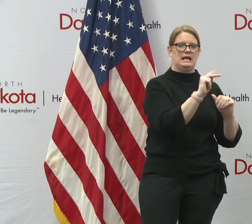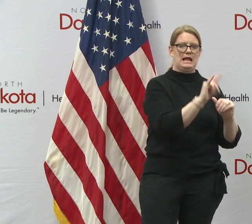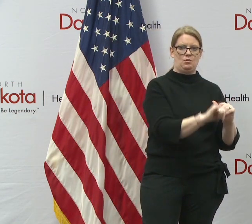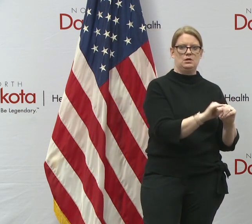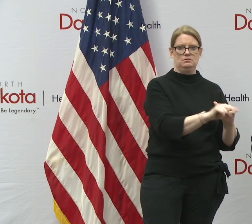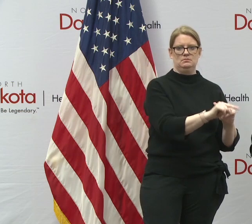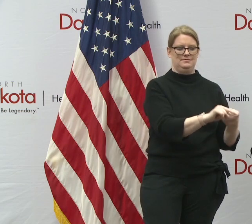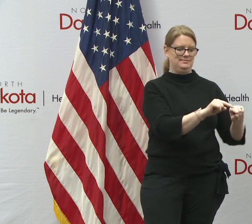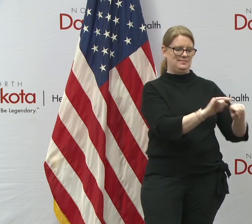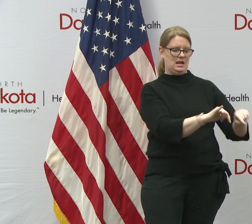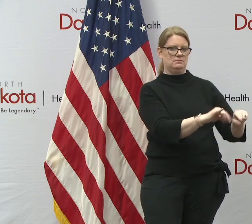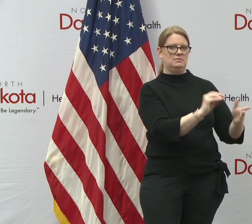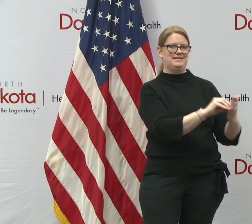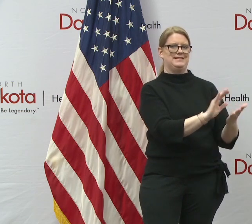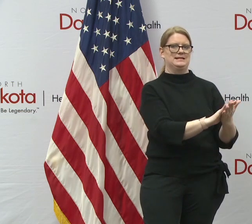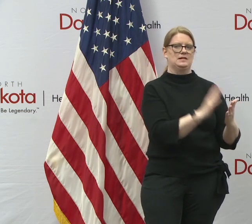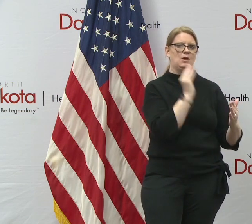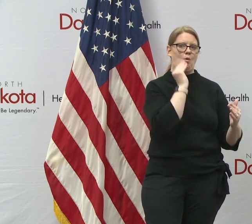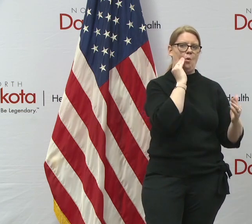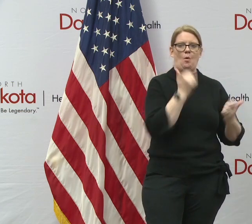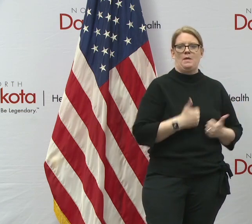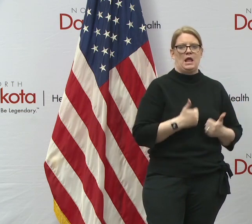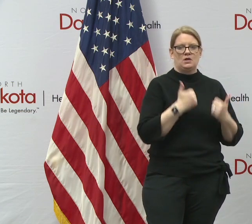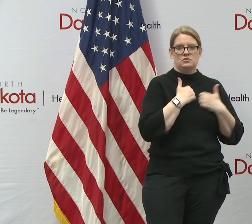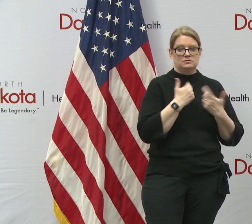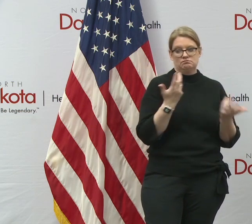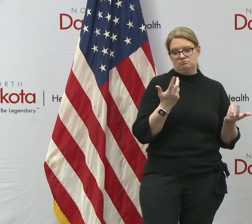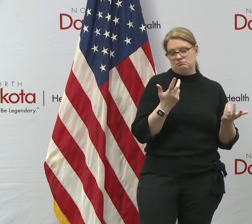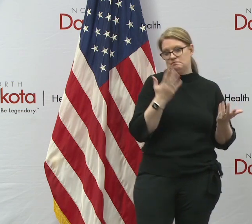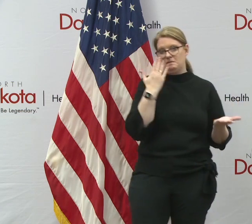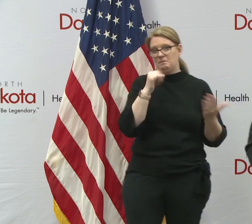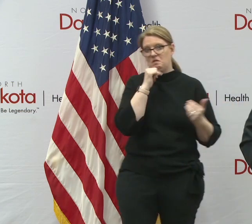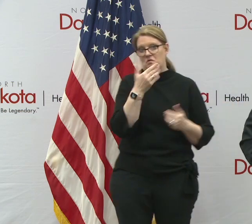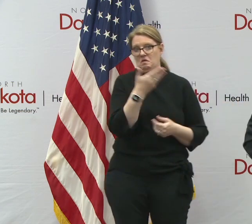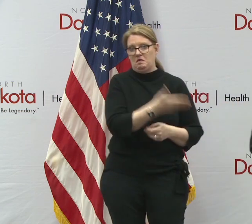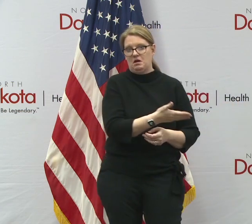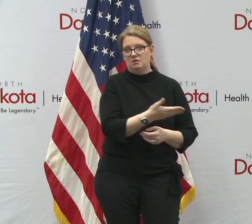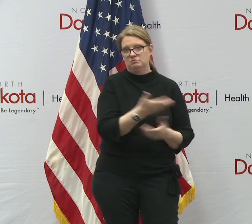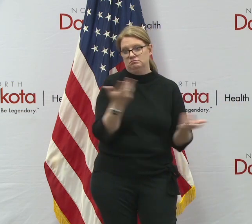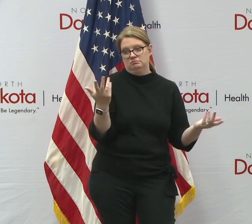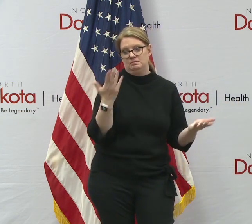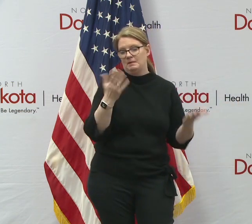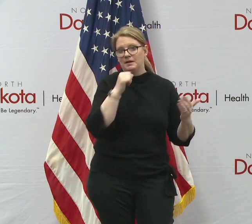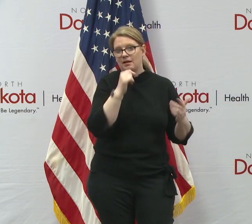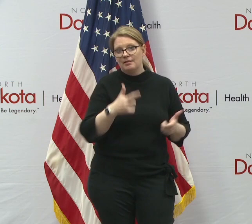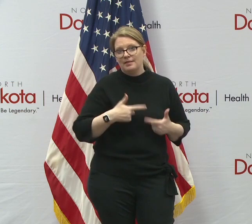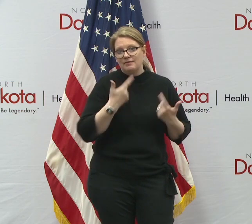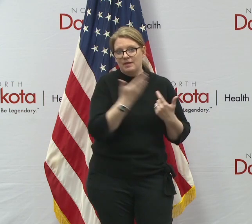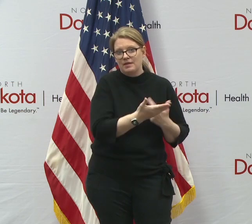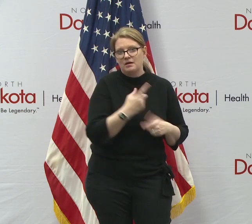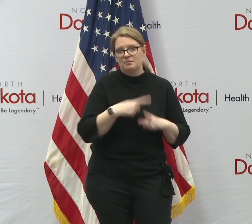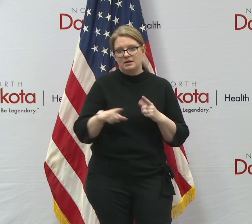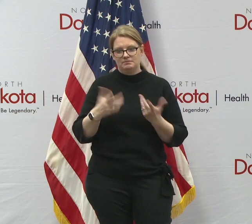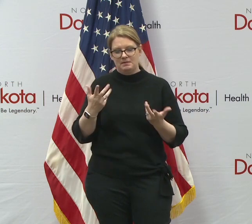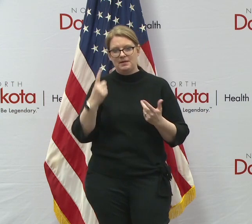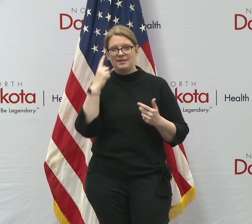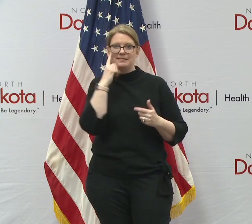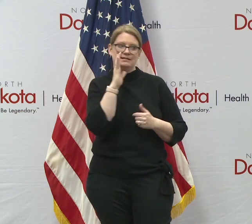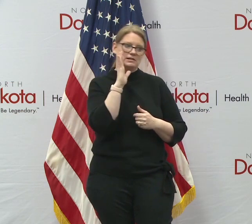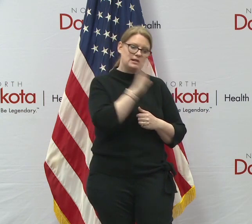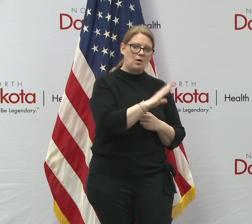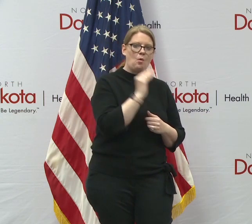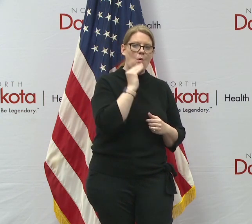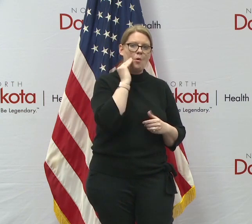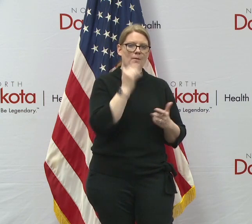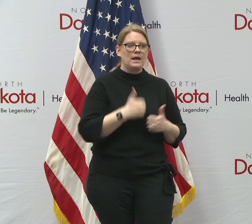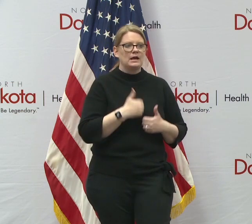where the person listed when they're thing. They may not have been there and may not be living there now, but they may consider that their home address. Okay,